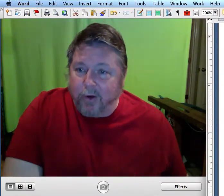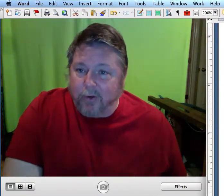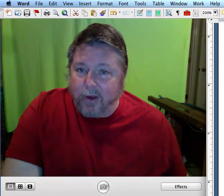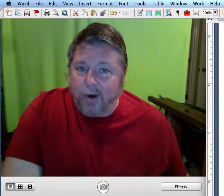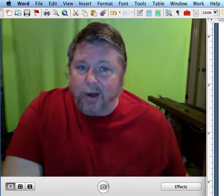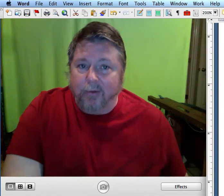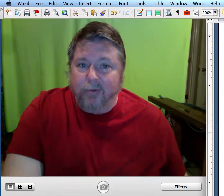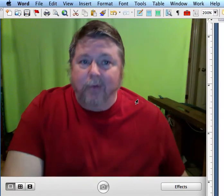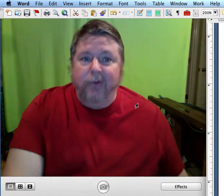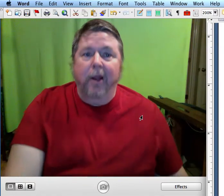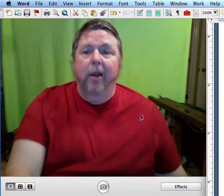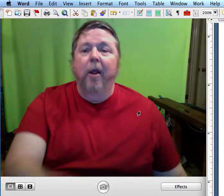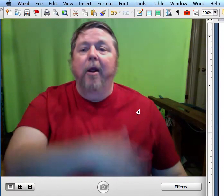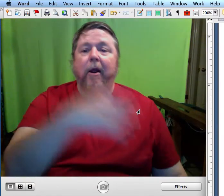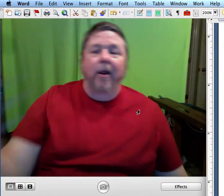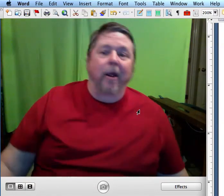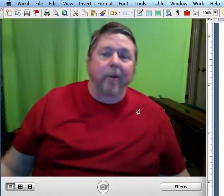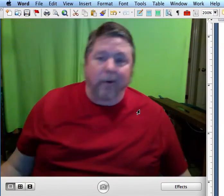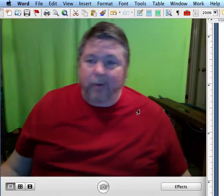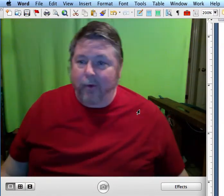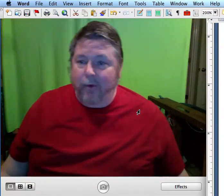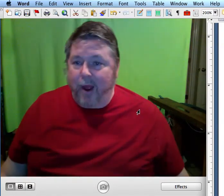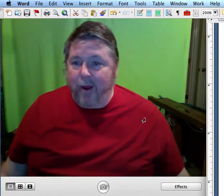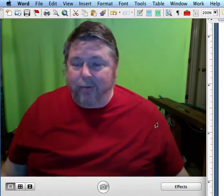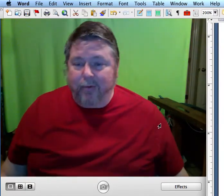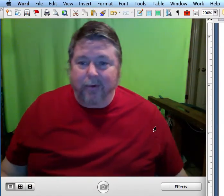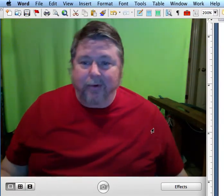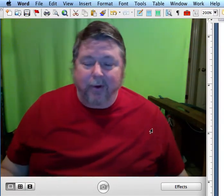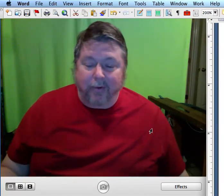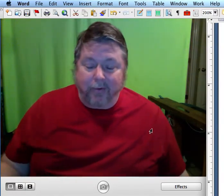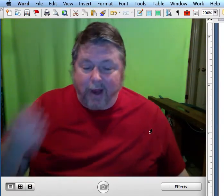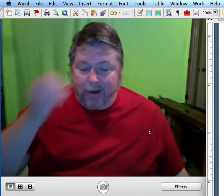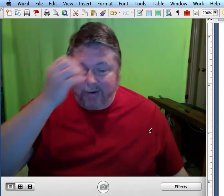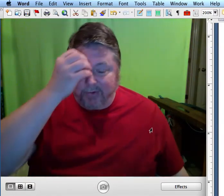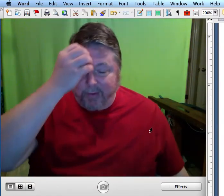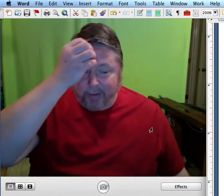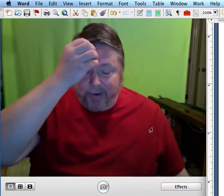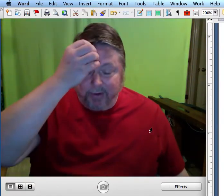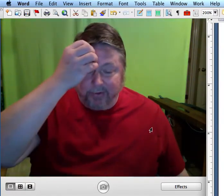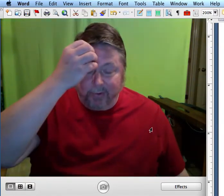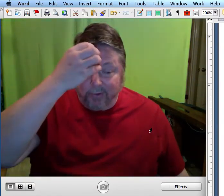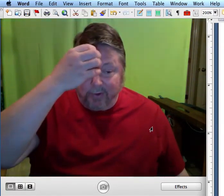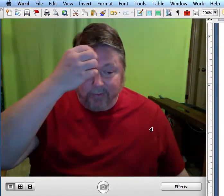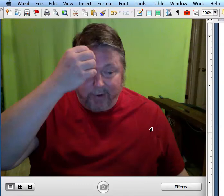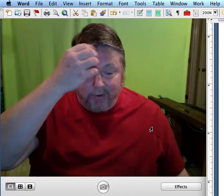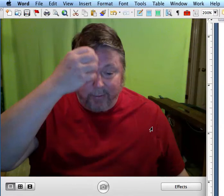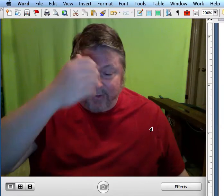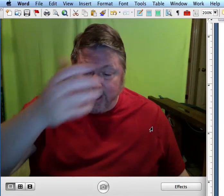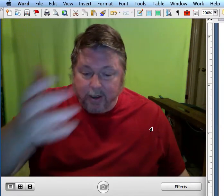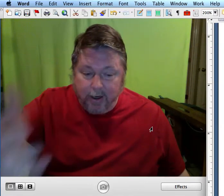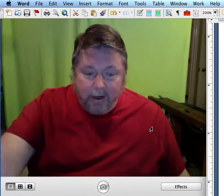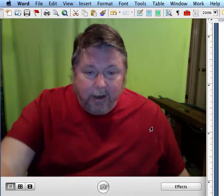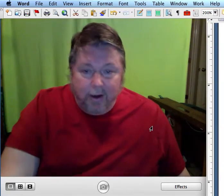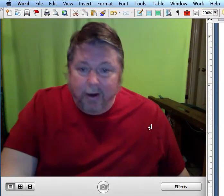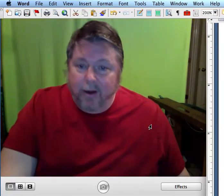when I took that training, and it was devastating. I don't know how, had to devastate my peers that weren't certified interpreters